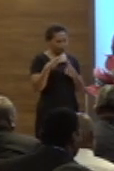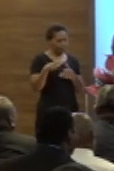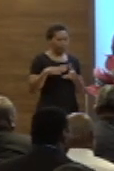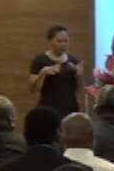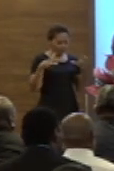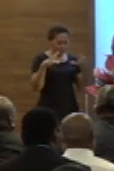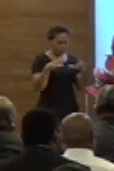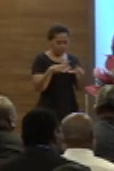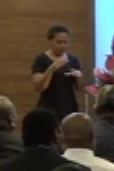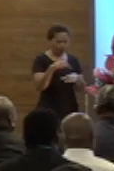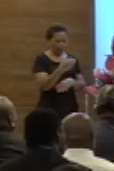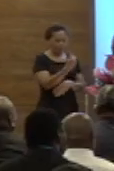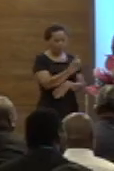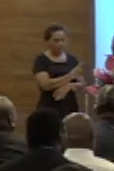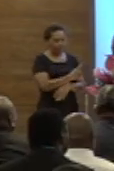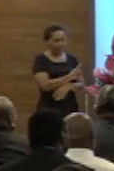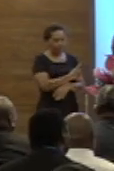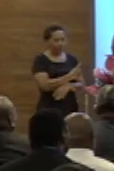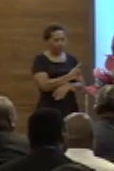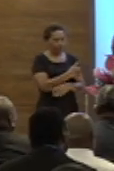morning.